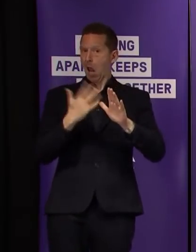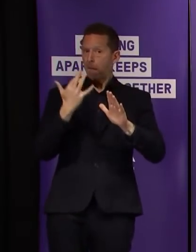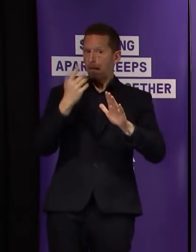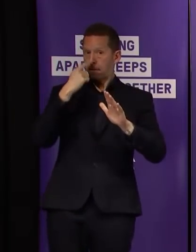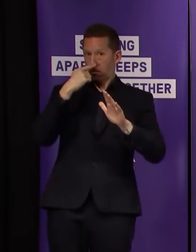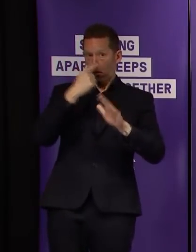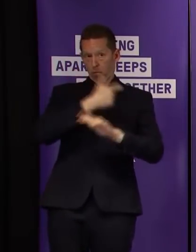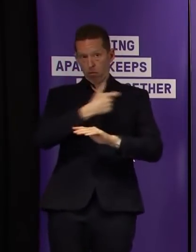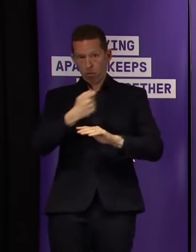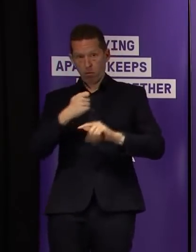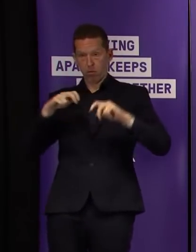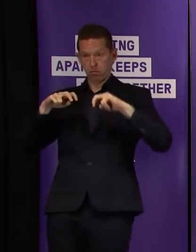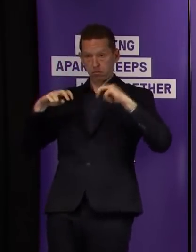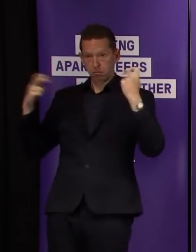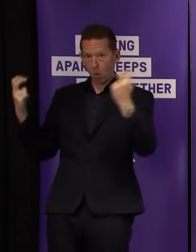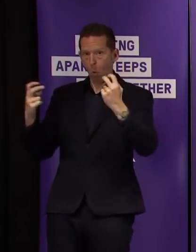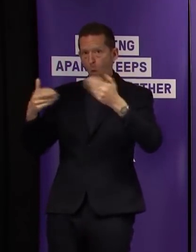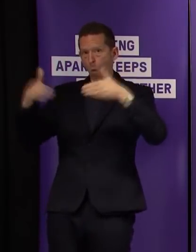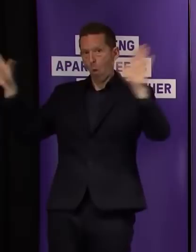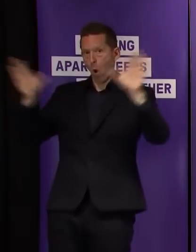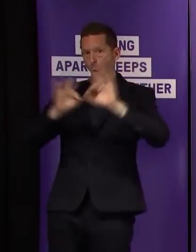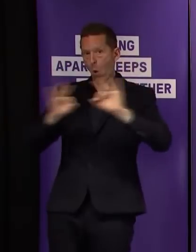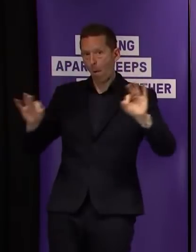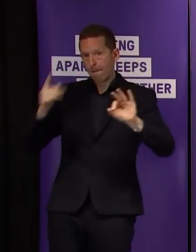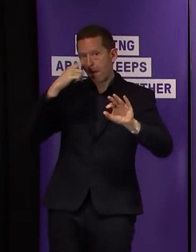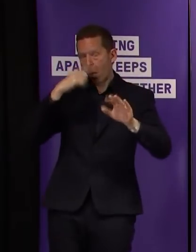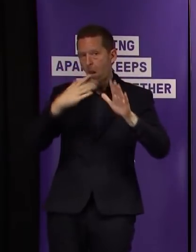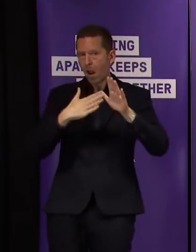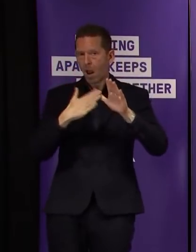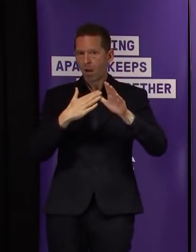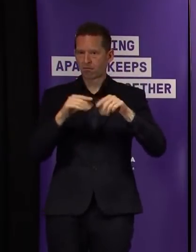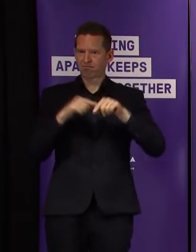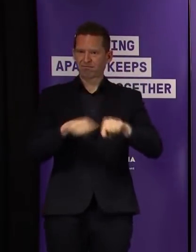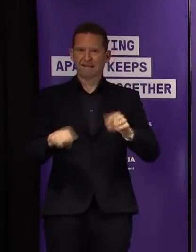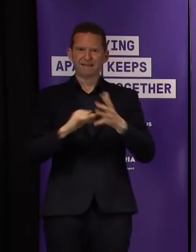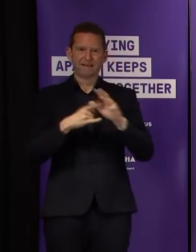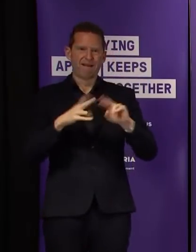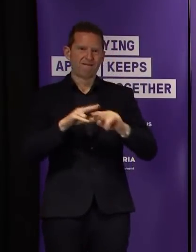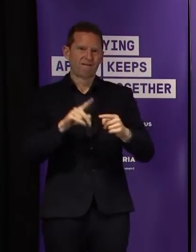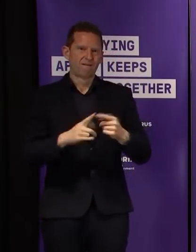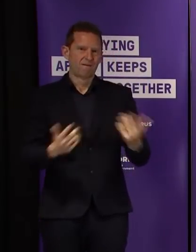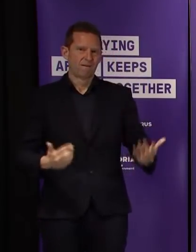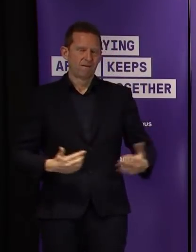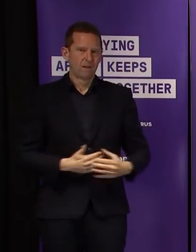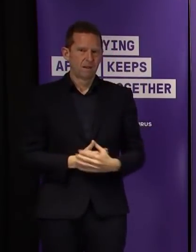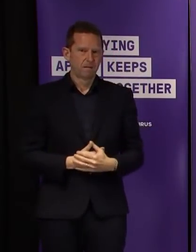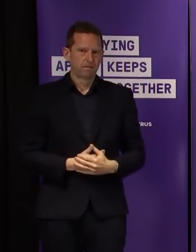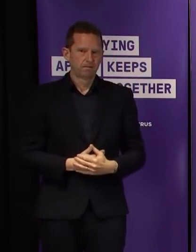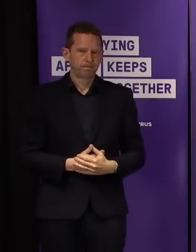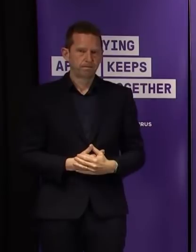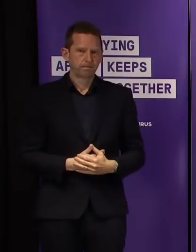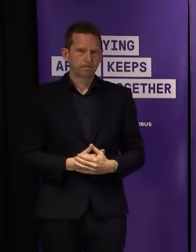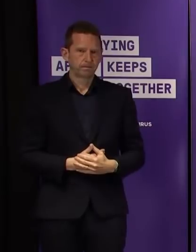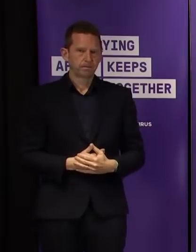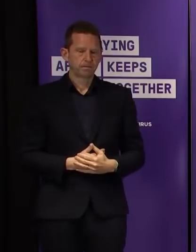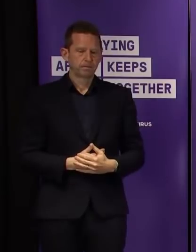it, and that'll be to the extent that it's safe. If it was to a